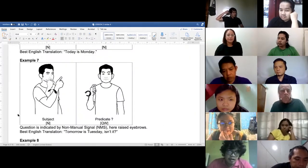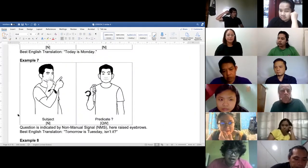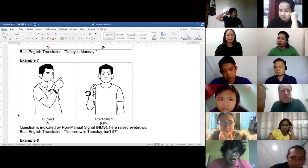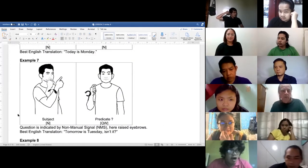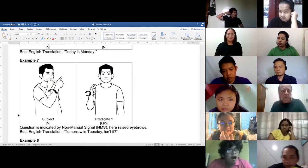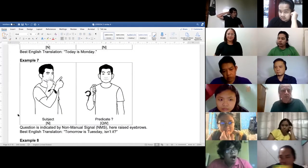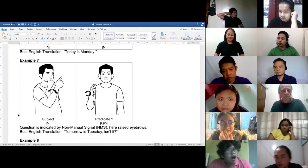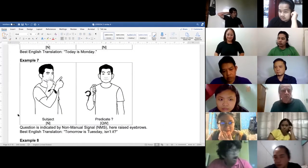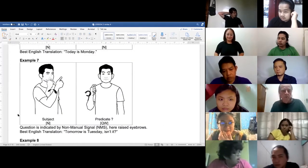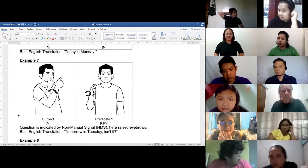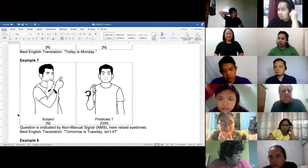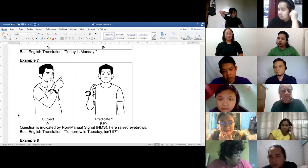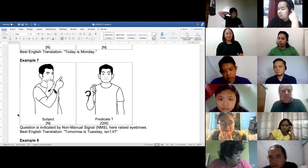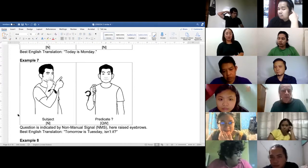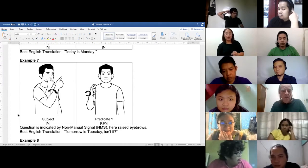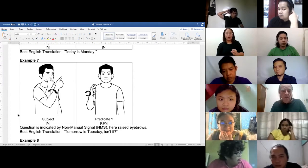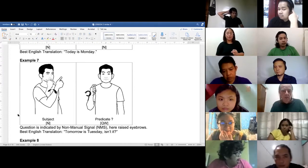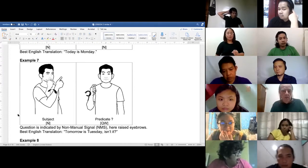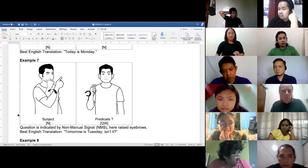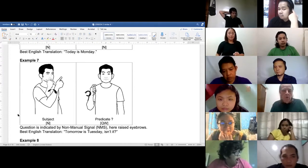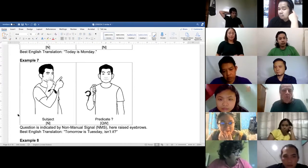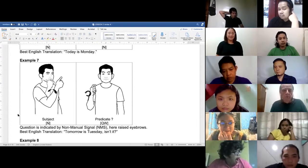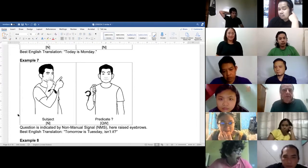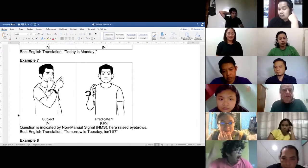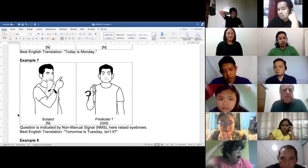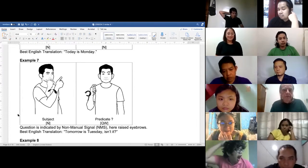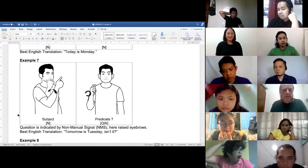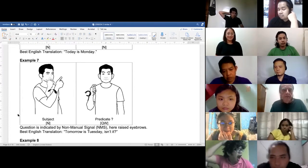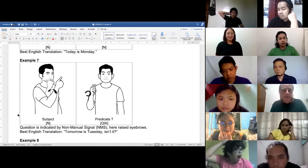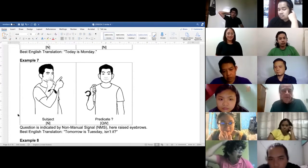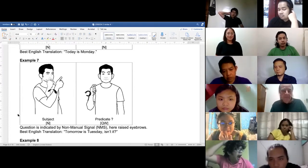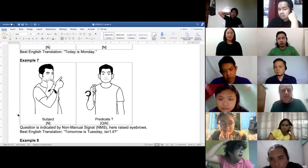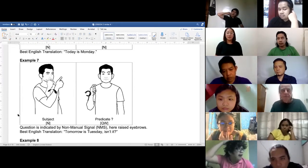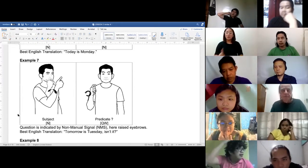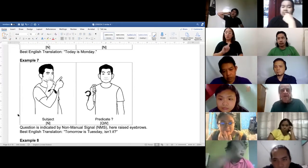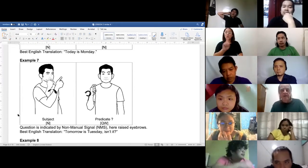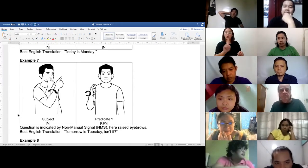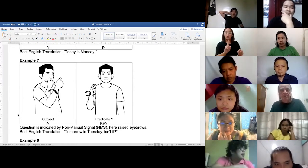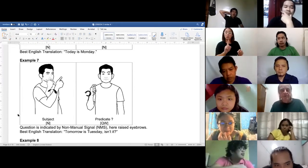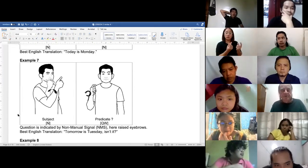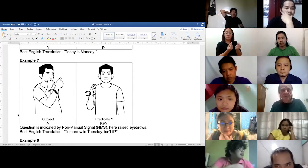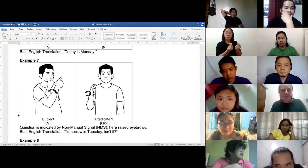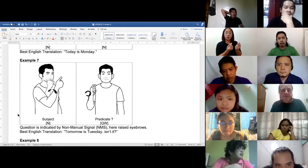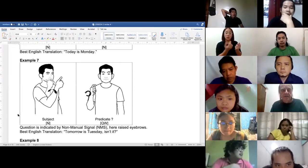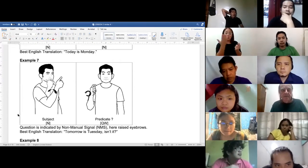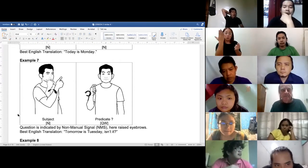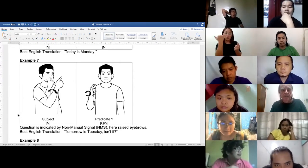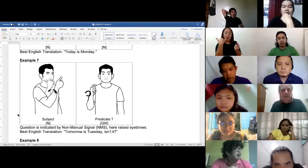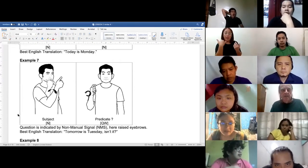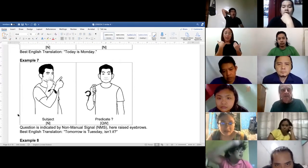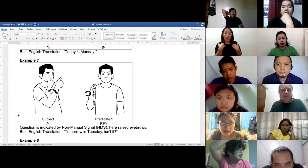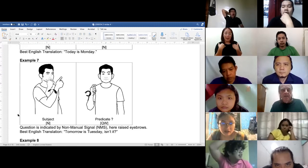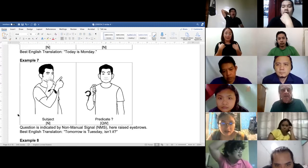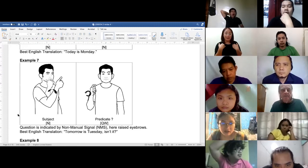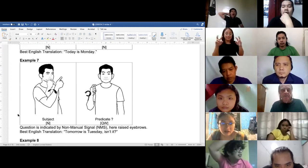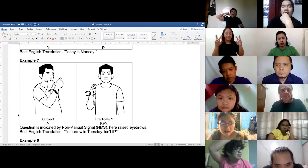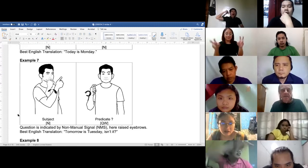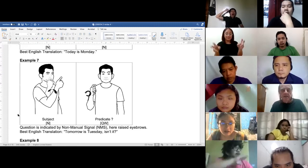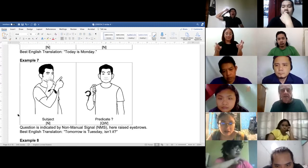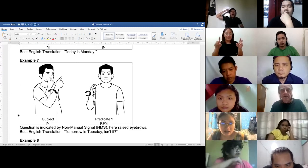Okay, so what we can do here, because you have a parenthesis later, is to say,